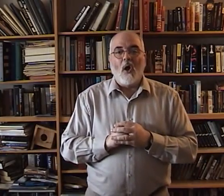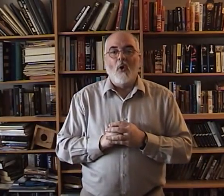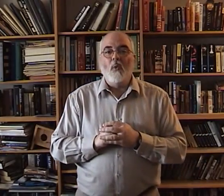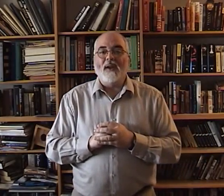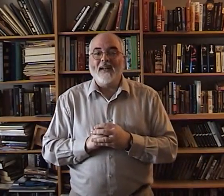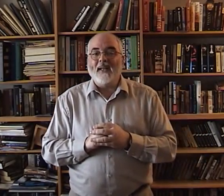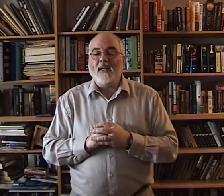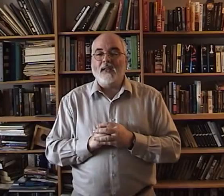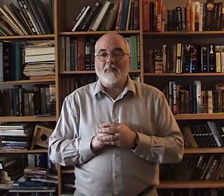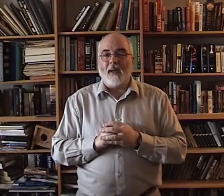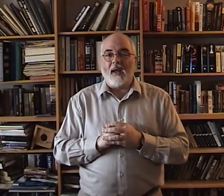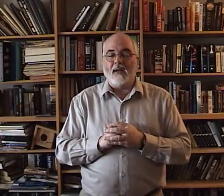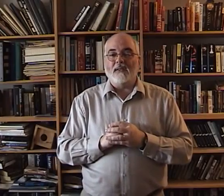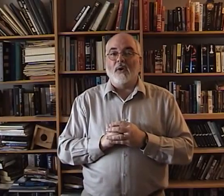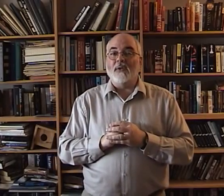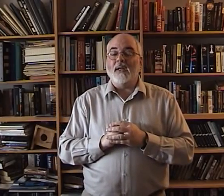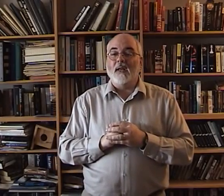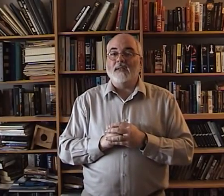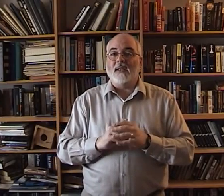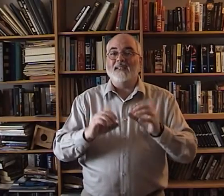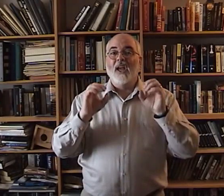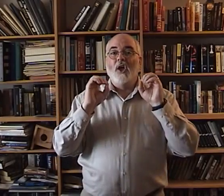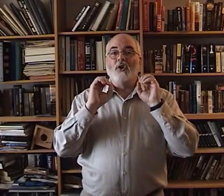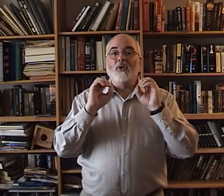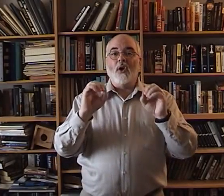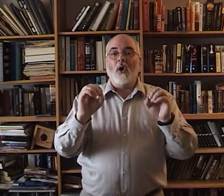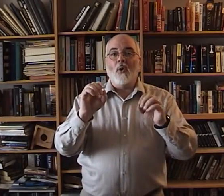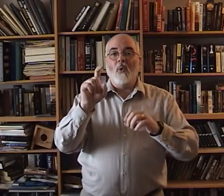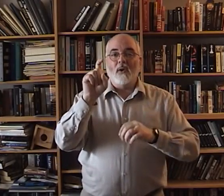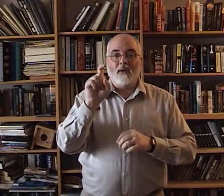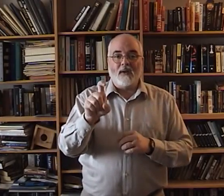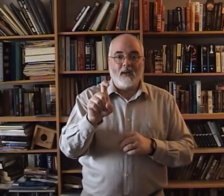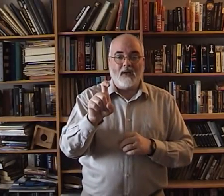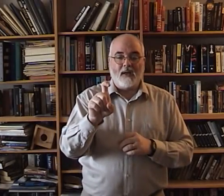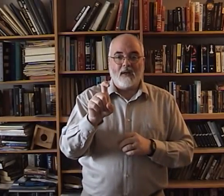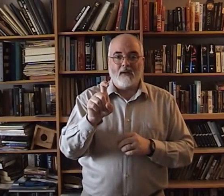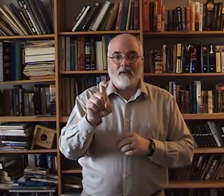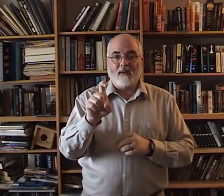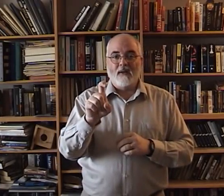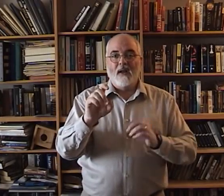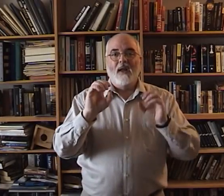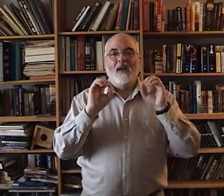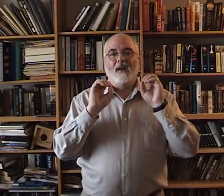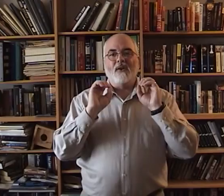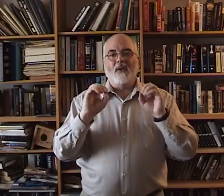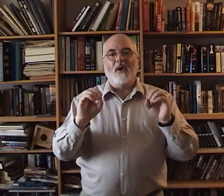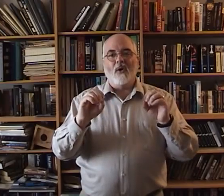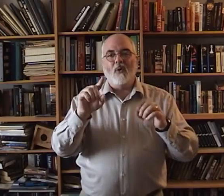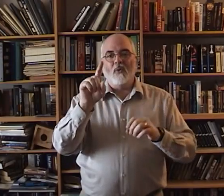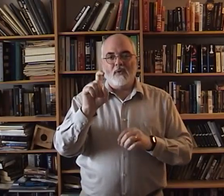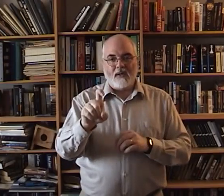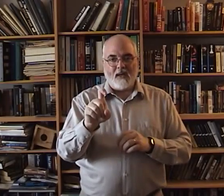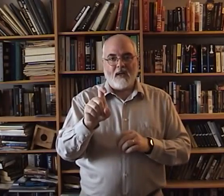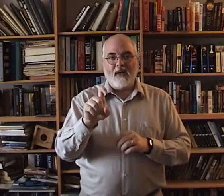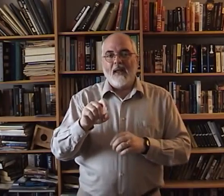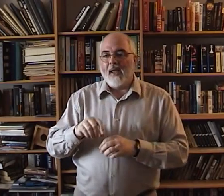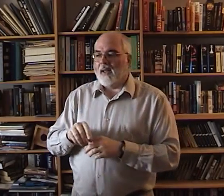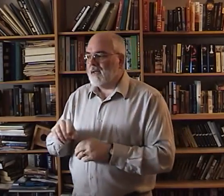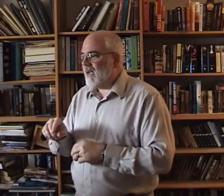Oh, what needless pain. So needless is no need. No need. And need